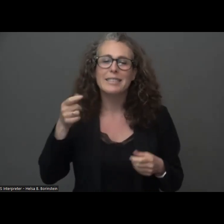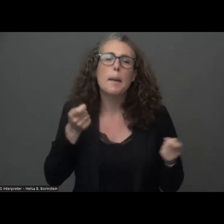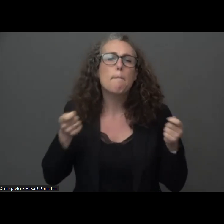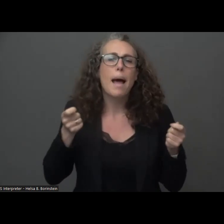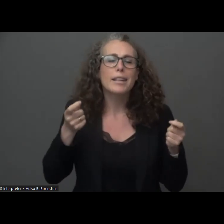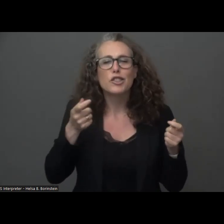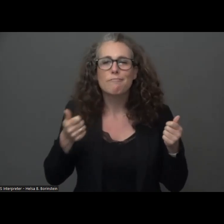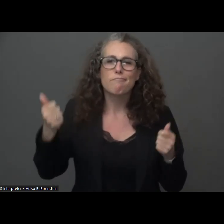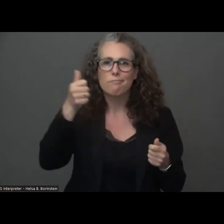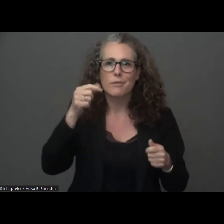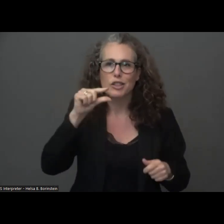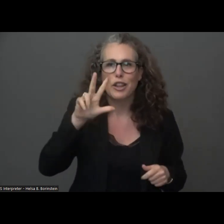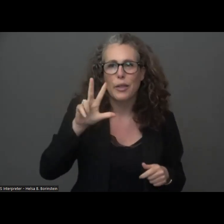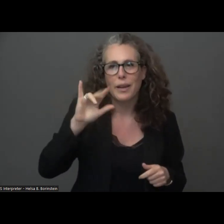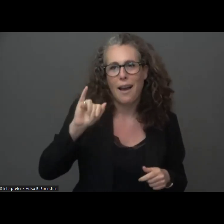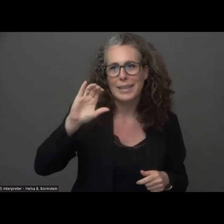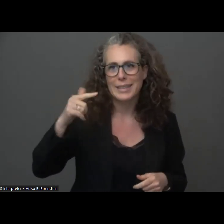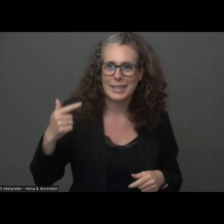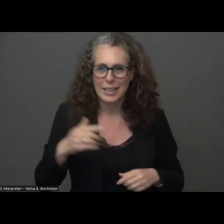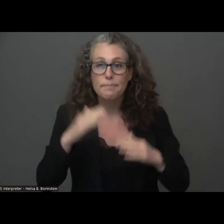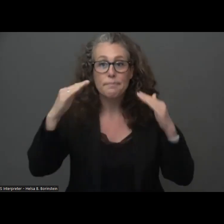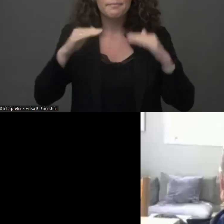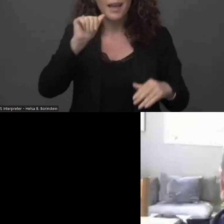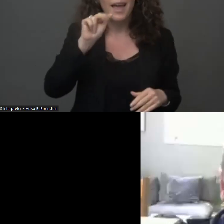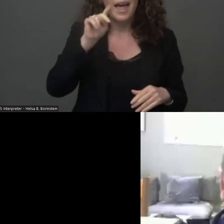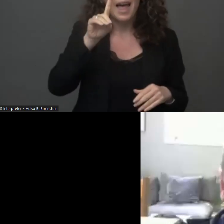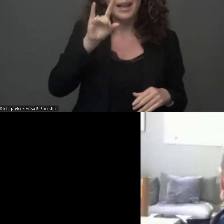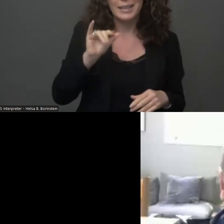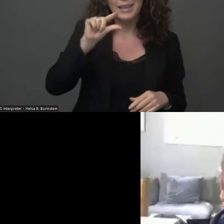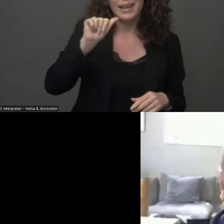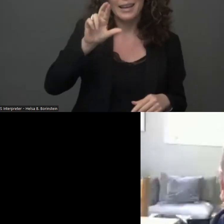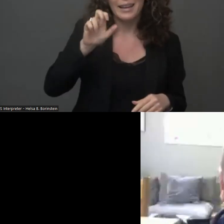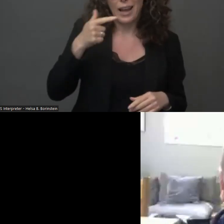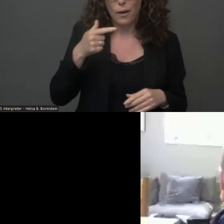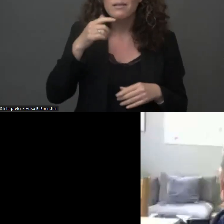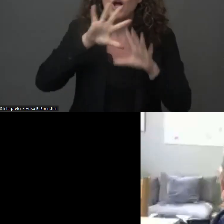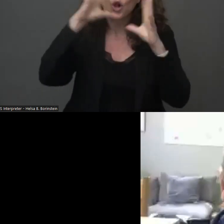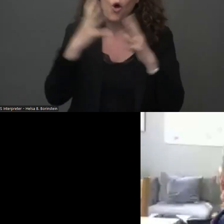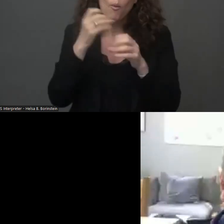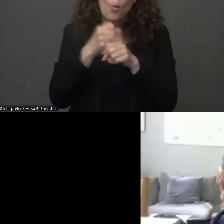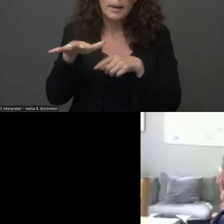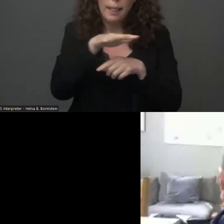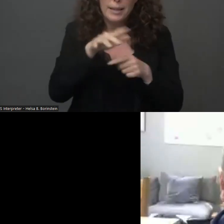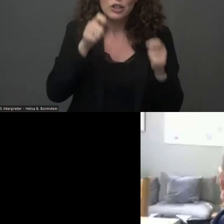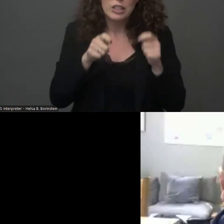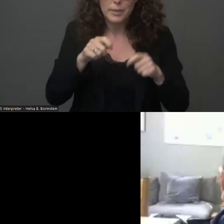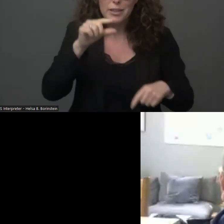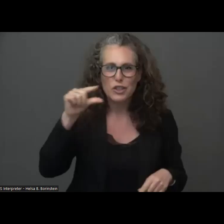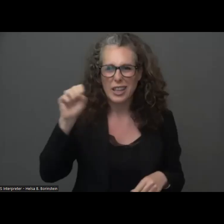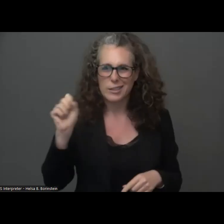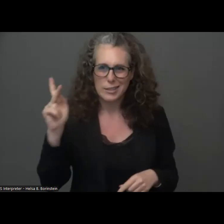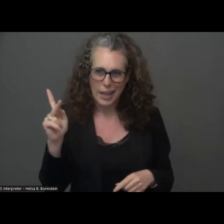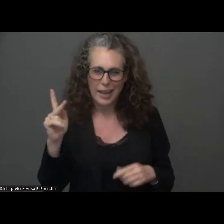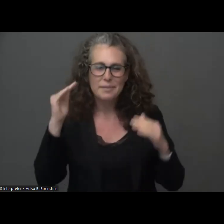Andy Garrett as Global Workplace Adjustments and Accessibility Director at GSK. His colleague Nitin Kapoor, Vice